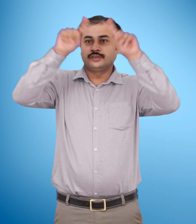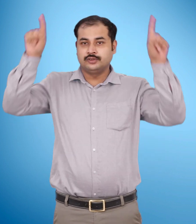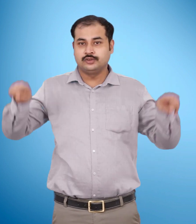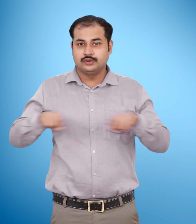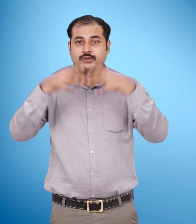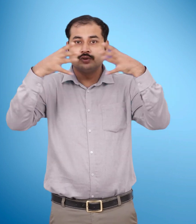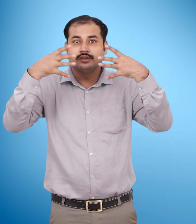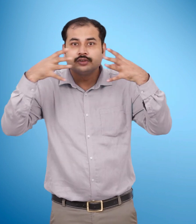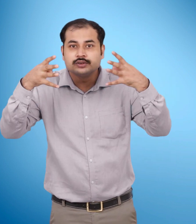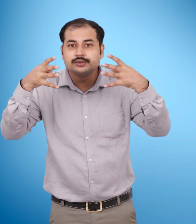window,